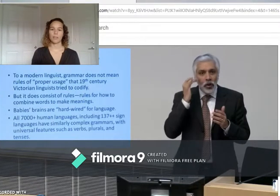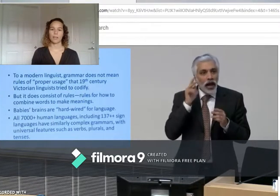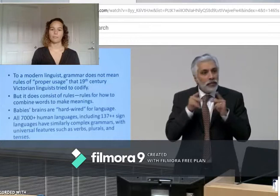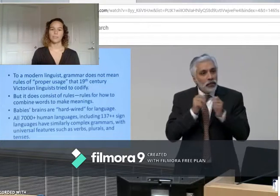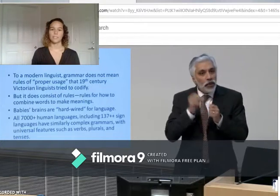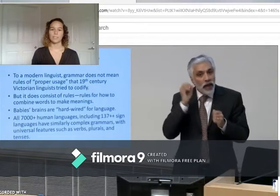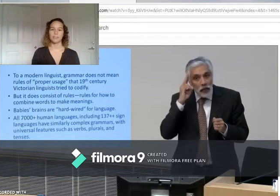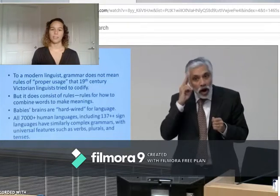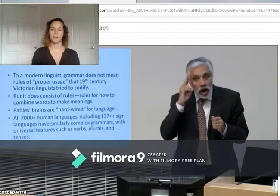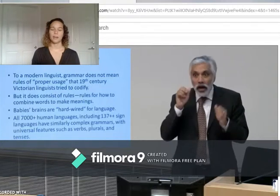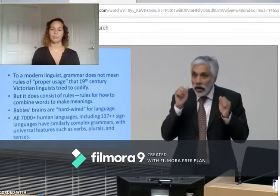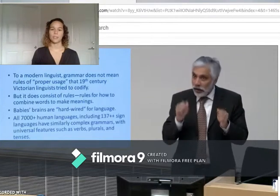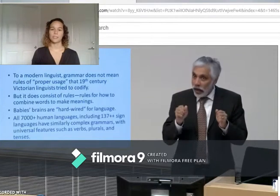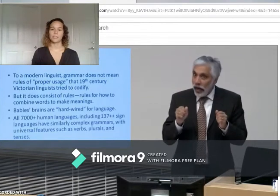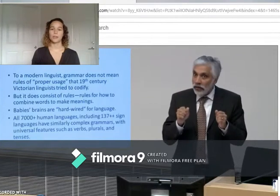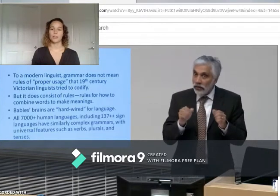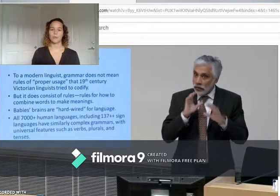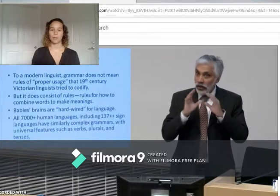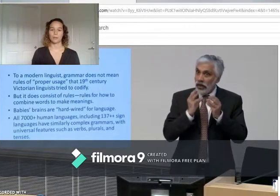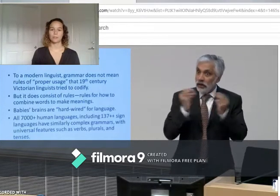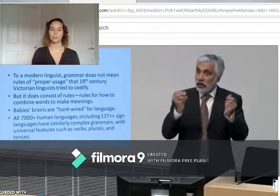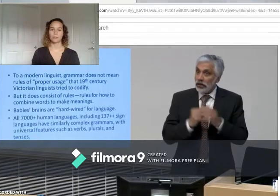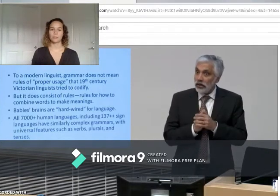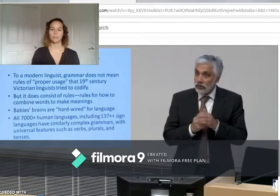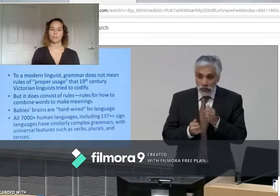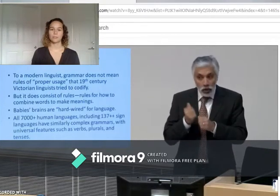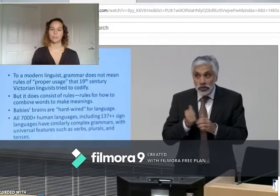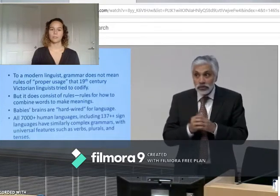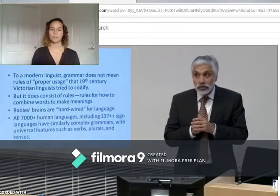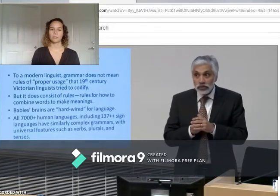We all have specific and complex grammar.